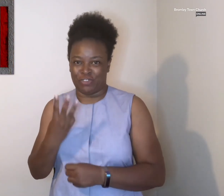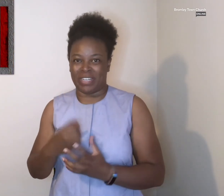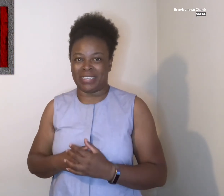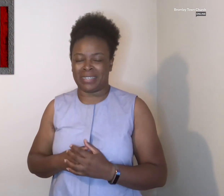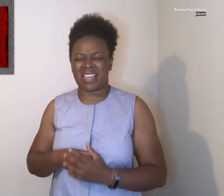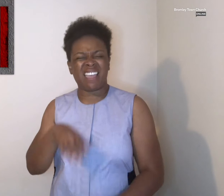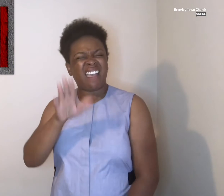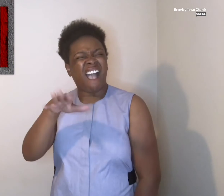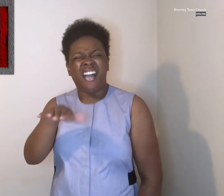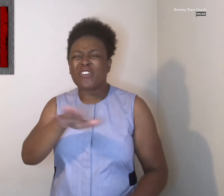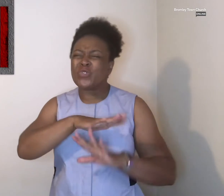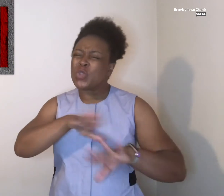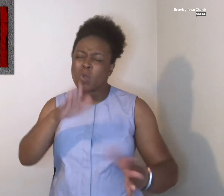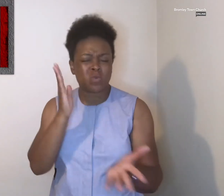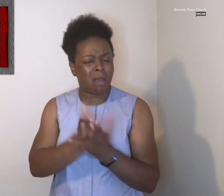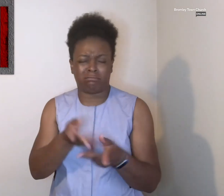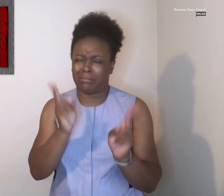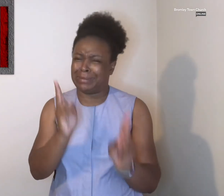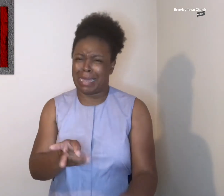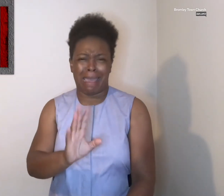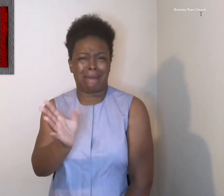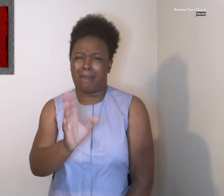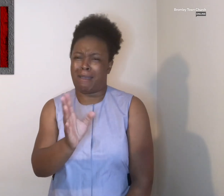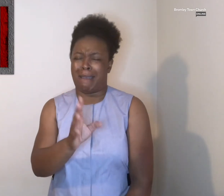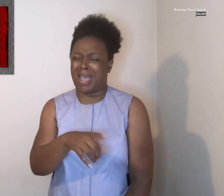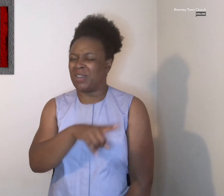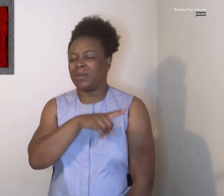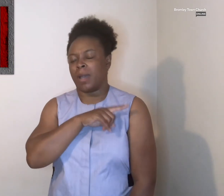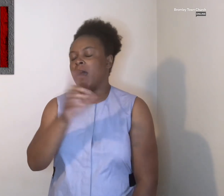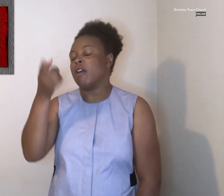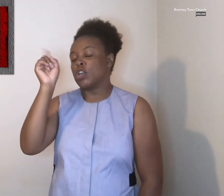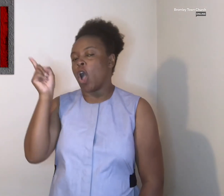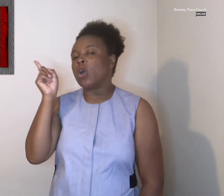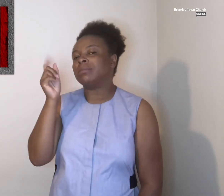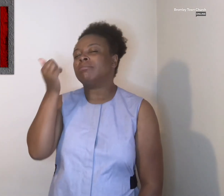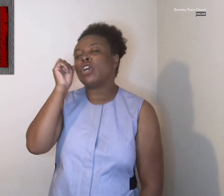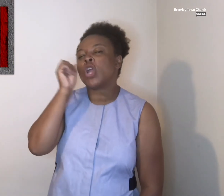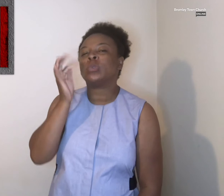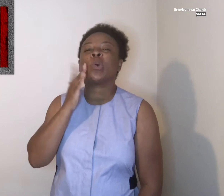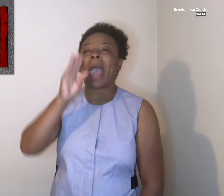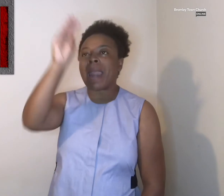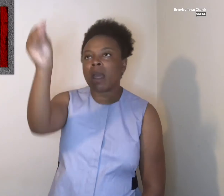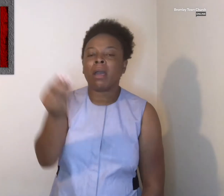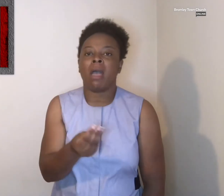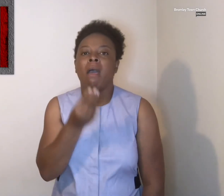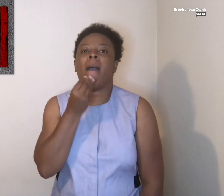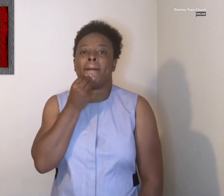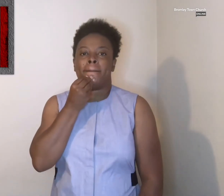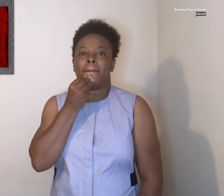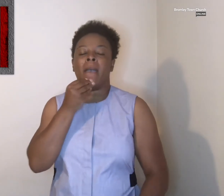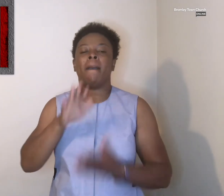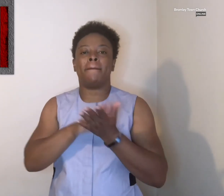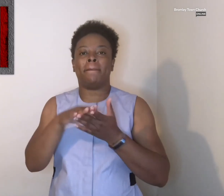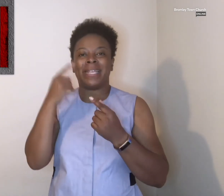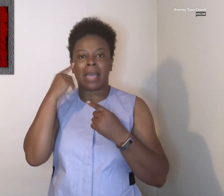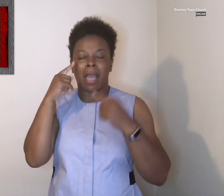not certainly die," the serpent said to the woman, "for God knows that when you eat from it, your eyes will be opened